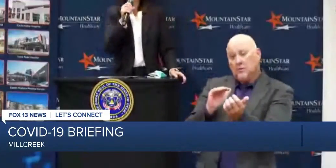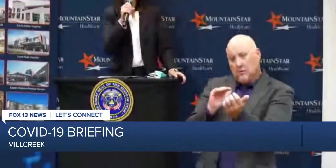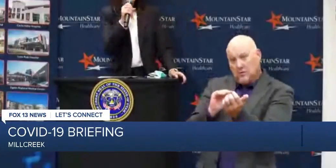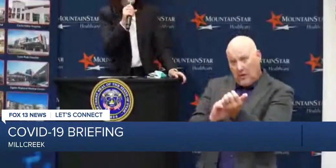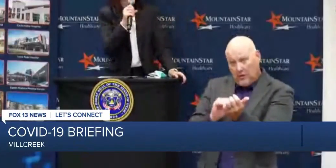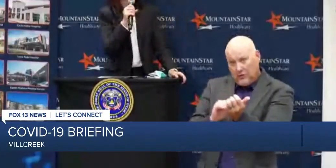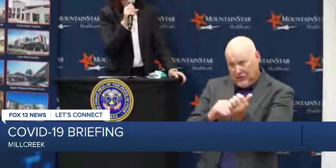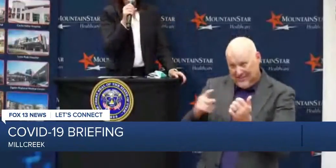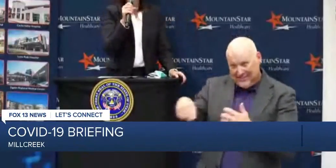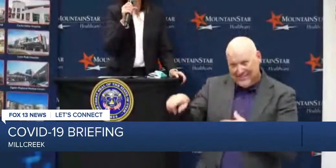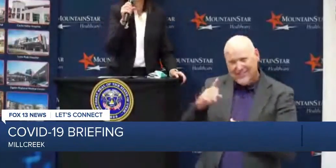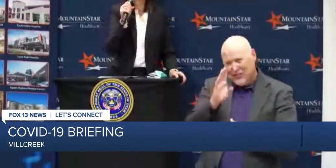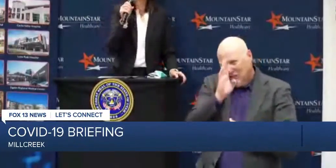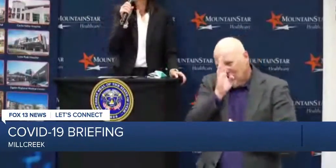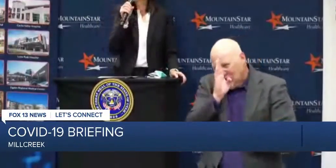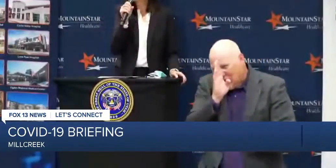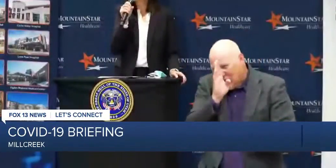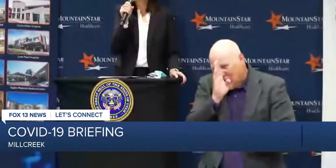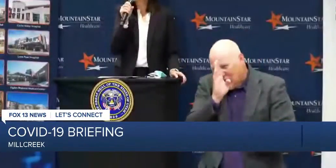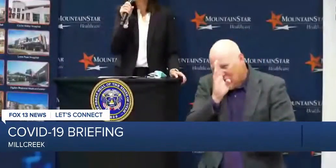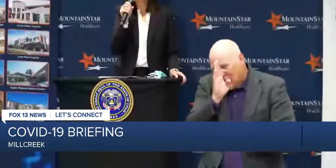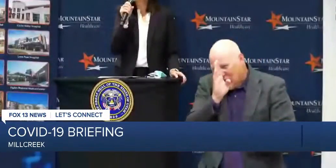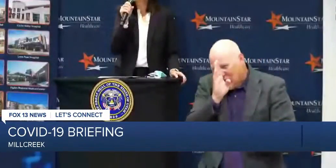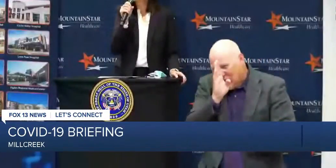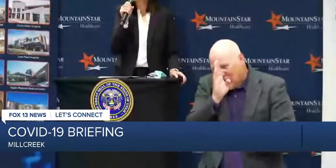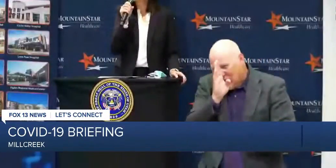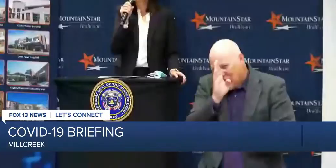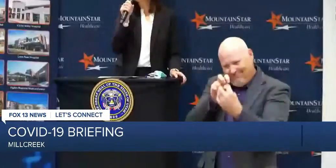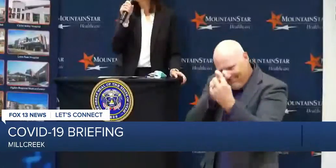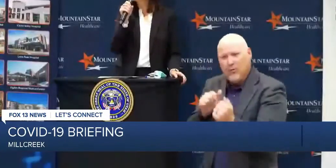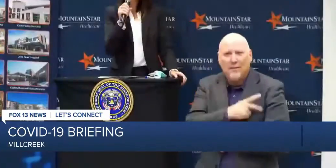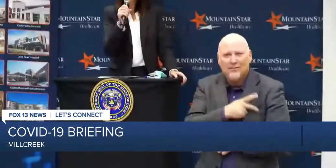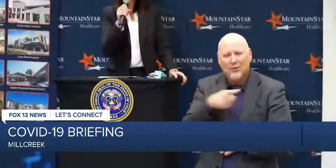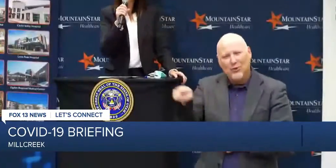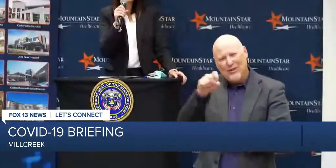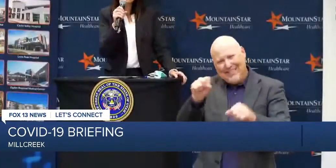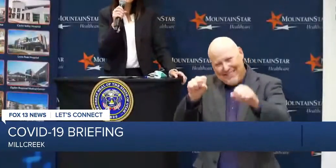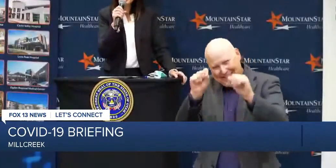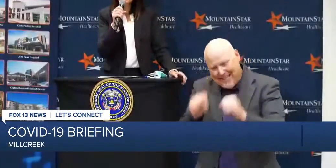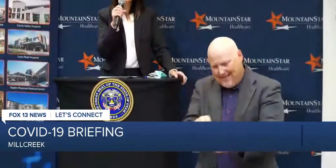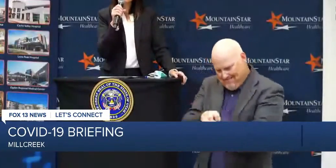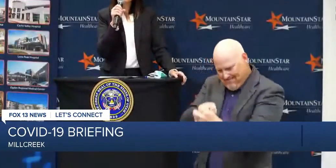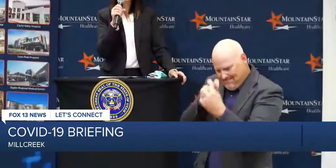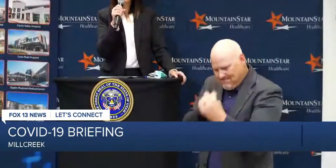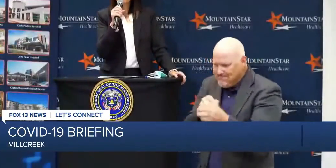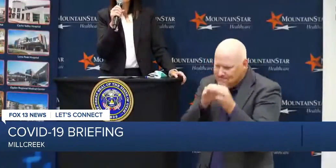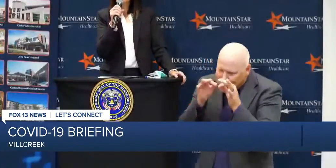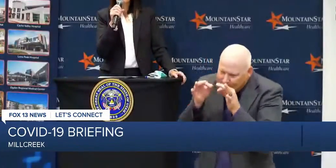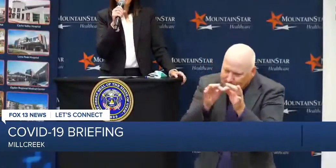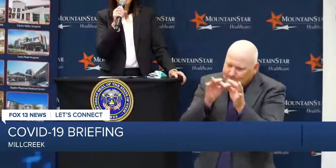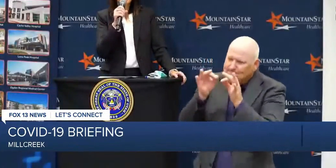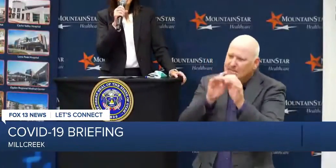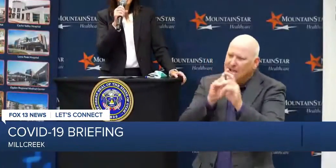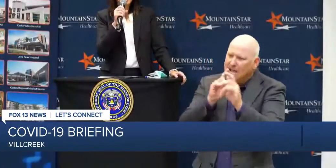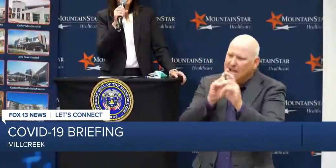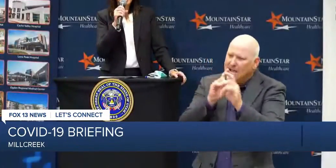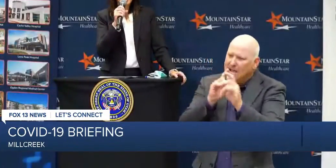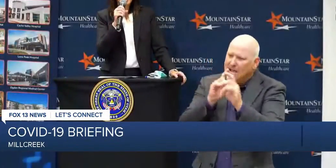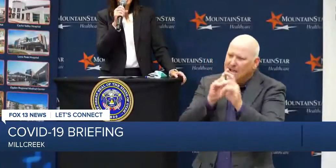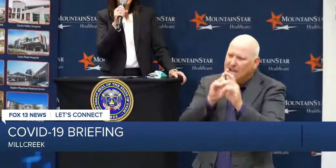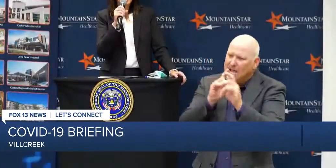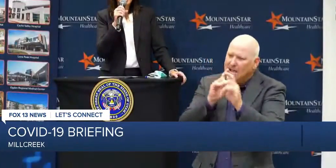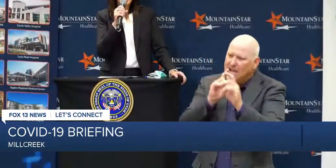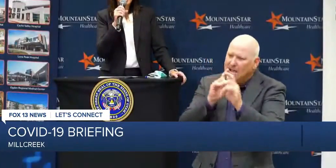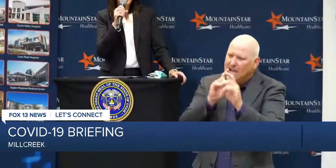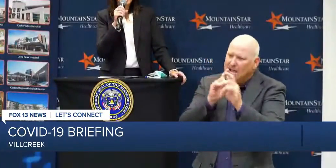up here talking to the unvaccinated is not going to move the needle much. But the physicians, you play a critical role in this, and you